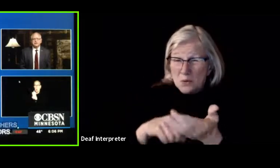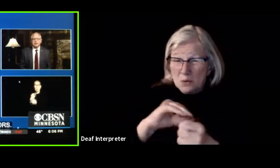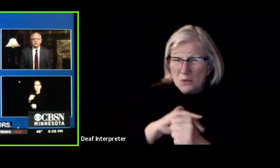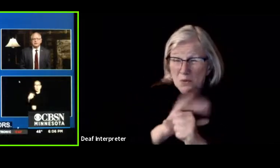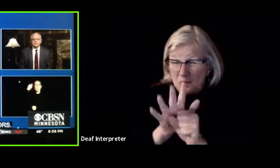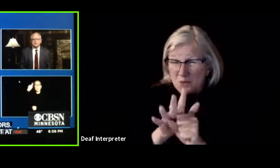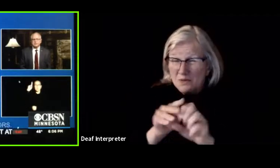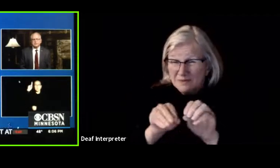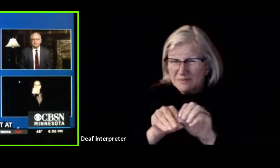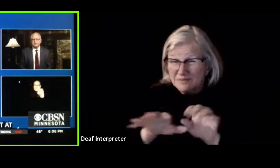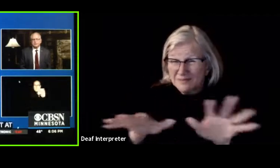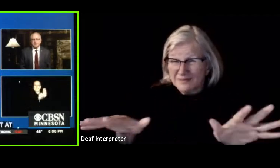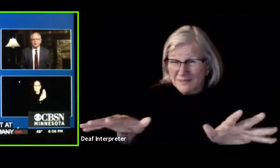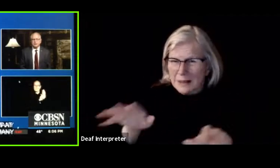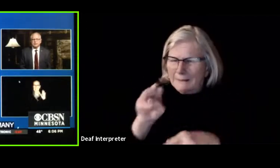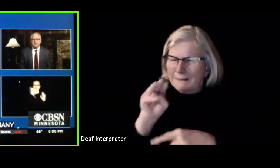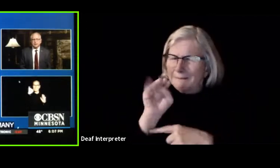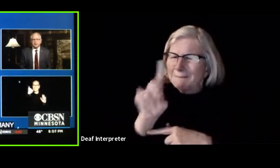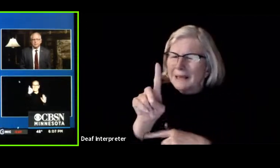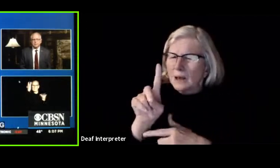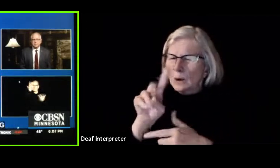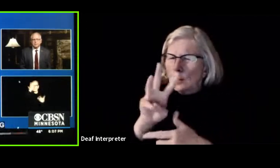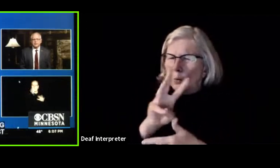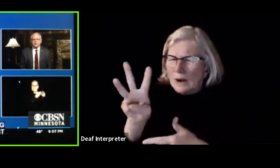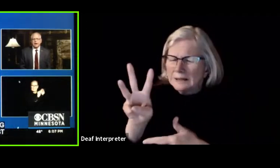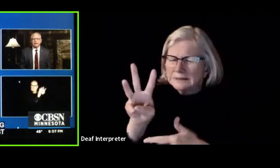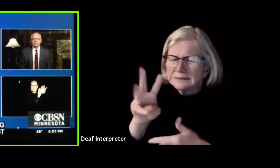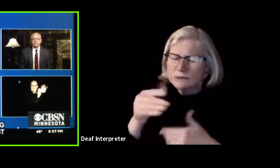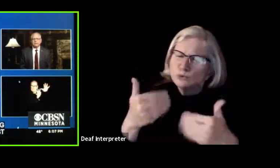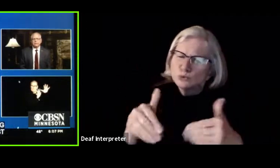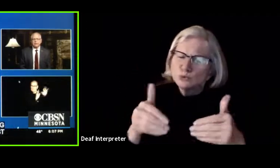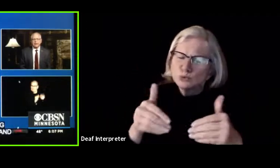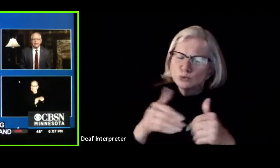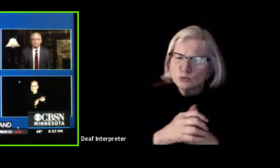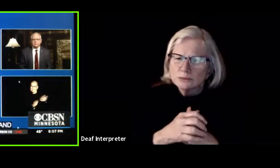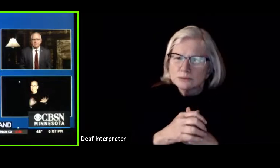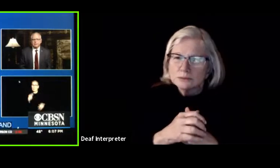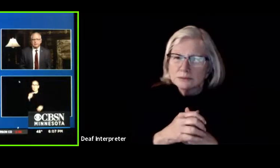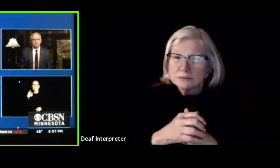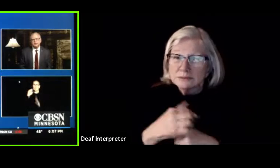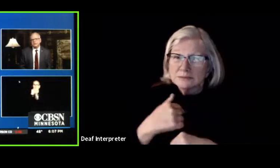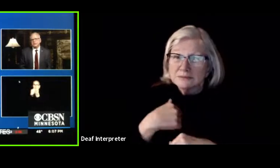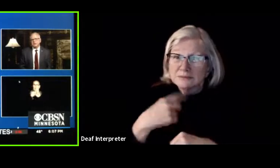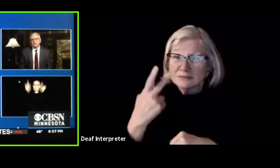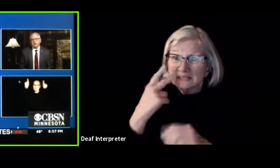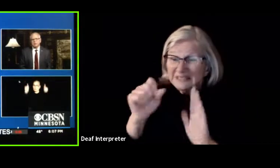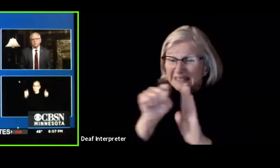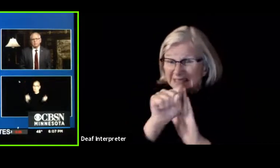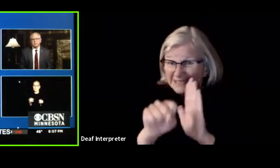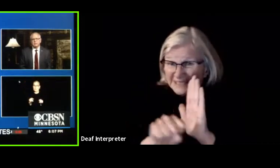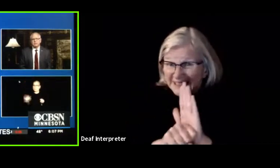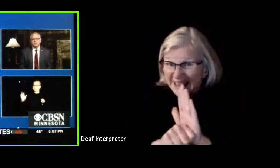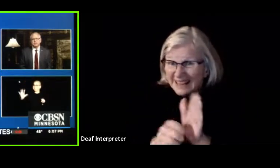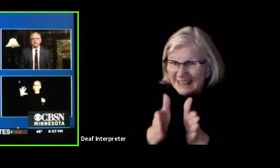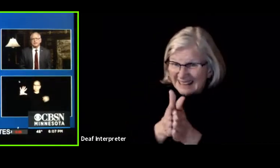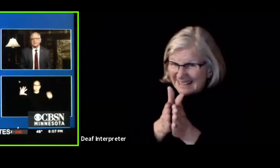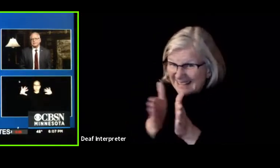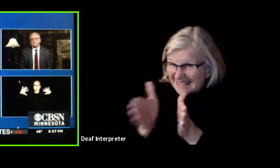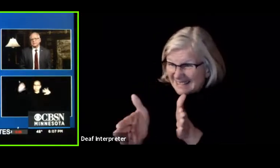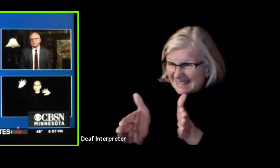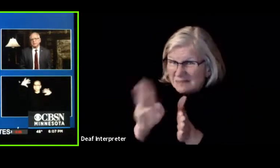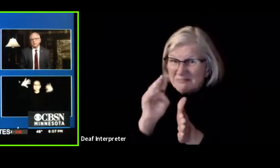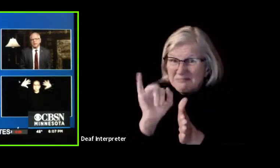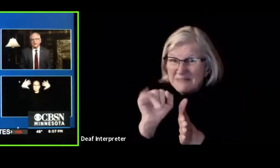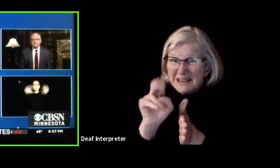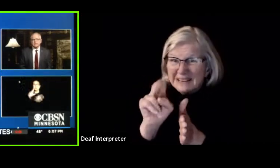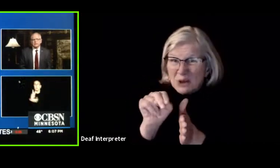infection rates in the states surrounding Minnesota that are the highest on the planet. Just 2 weeks ago, the states